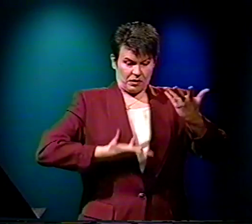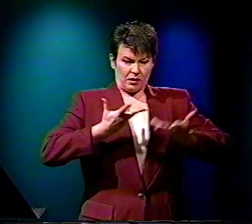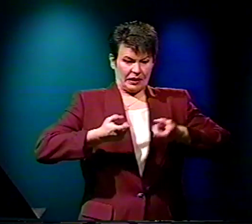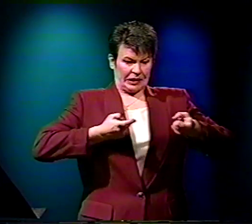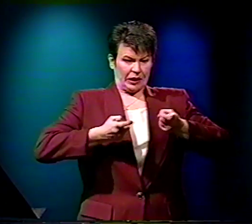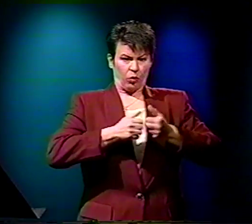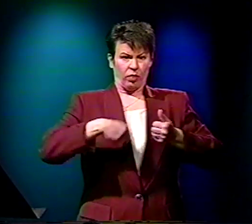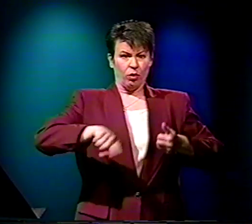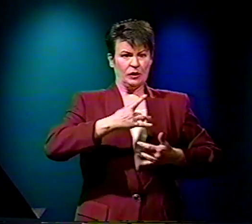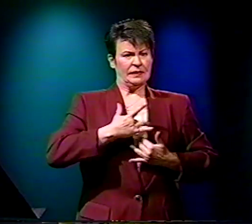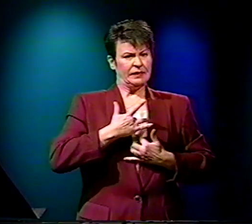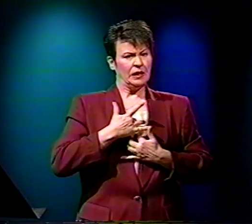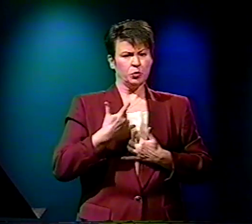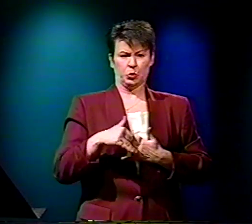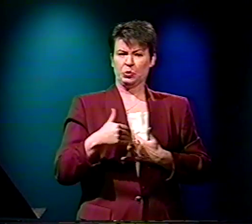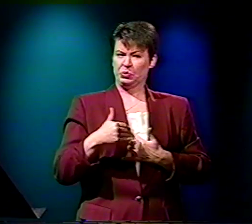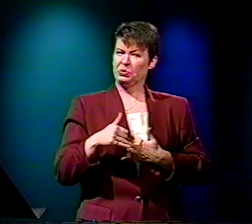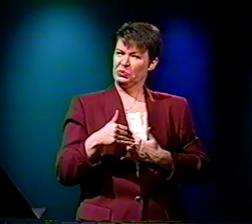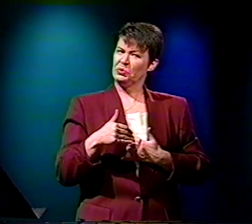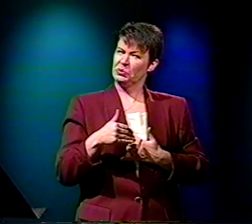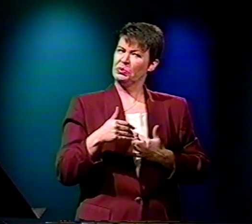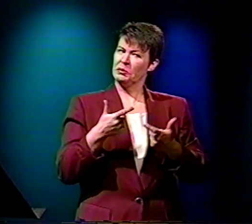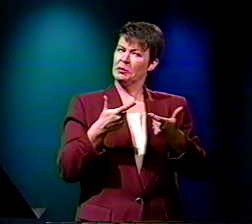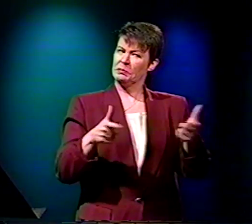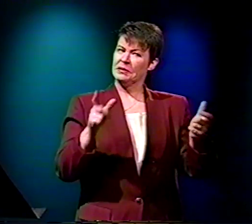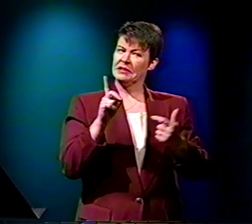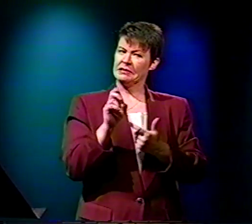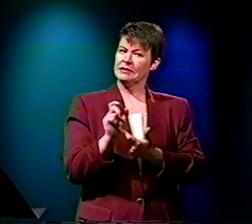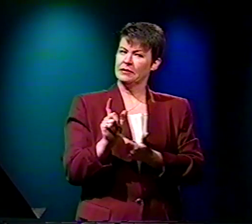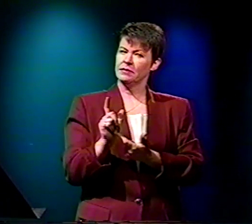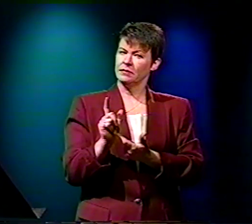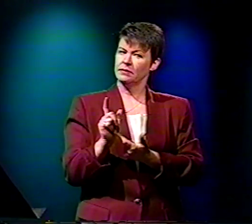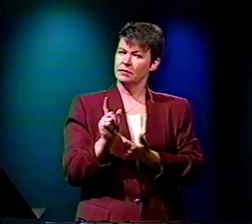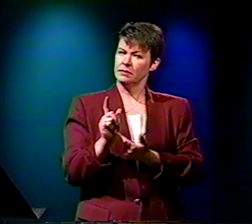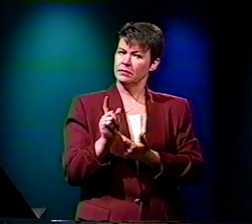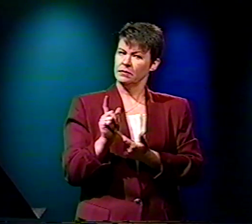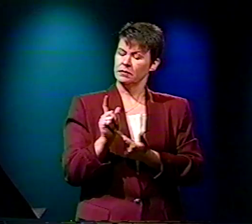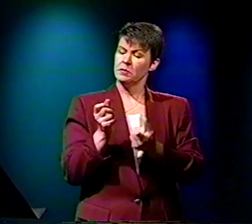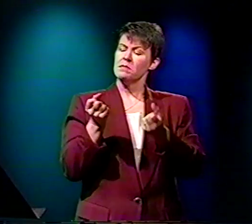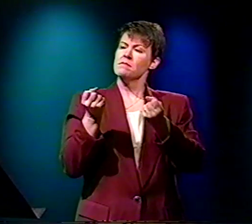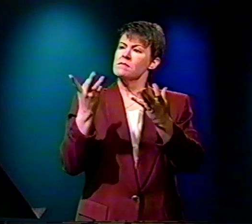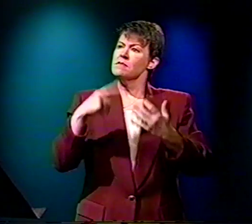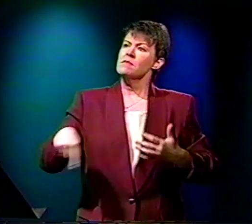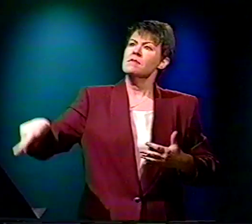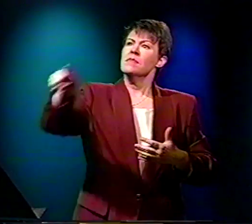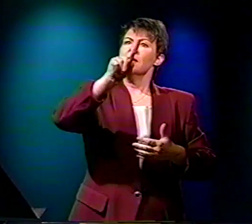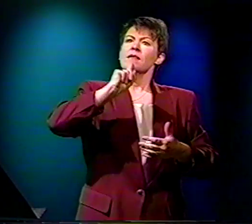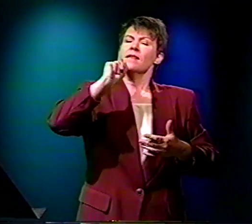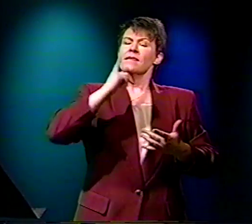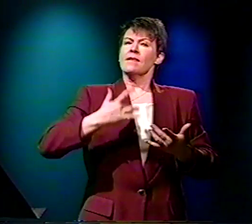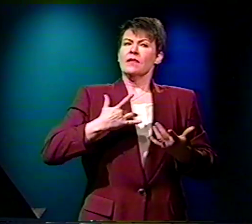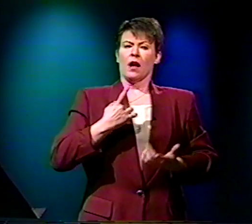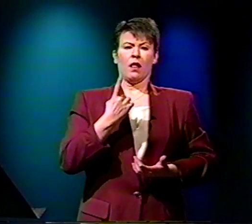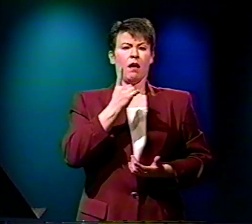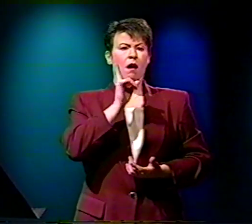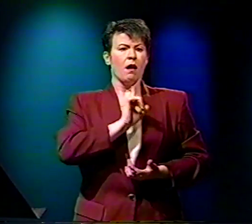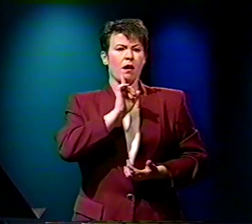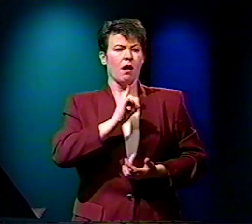They may also feel that they have to deal significantly with those feelings, and that really is a big deal. A lot of deaf